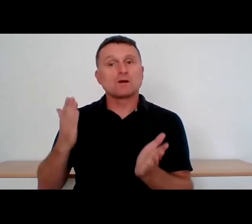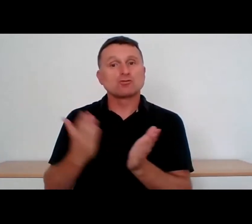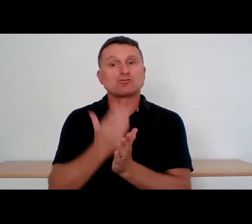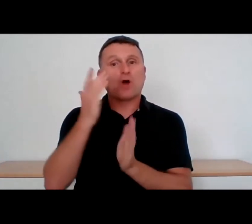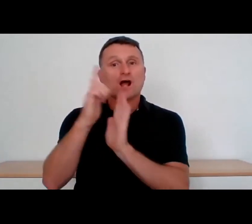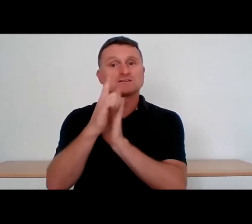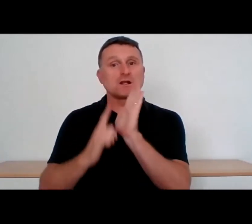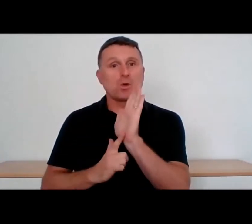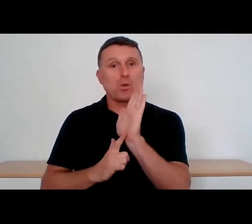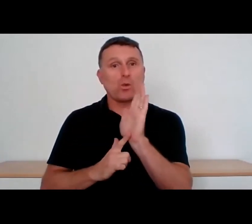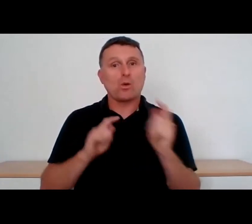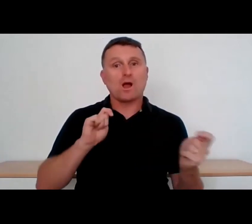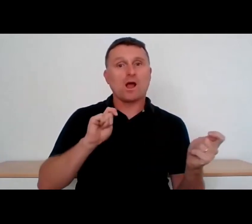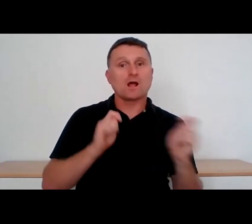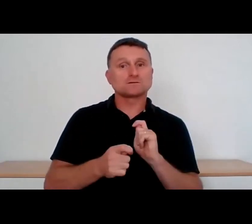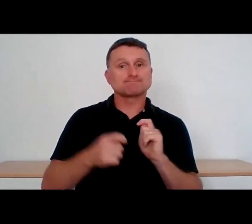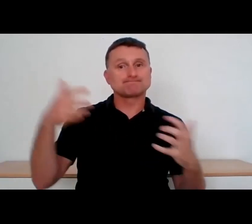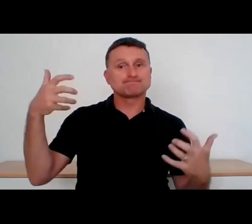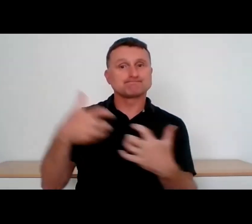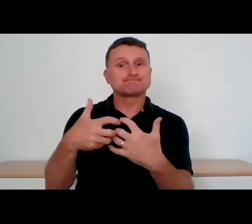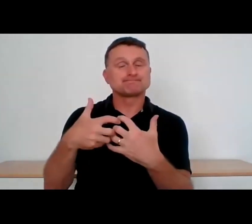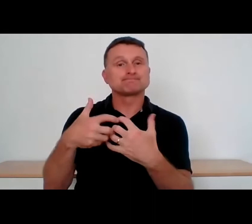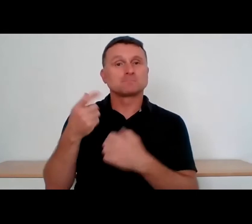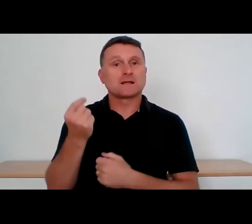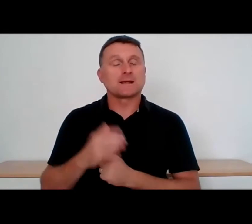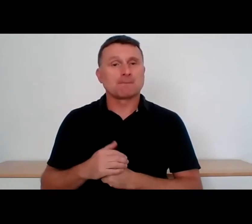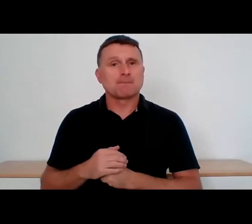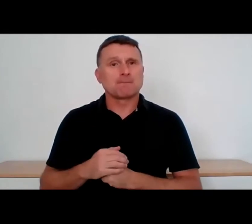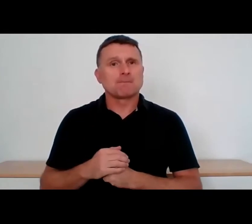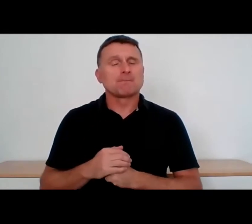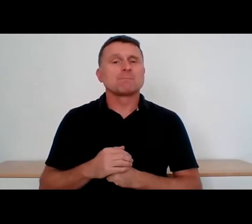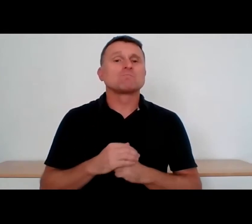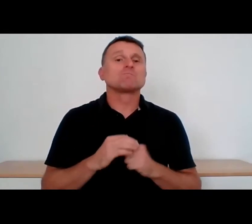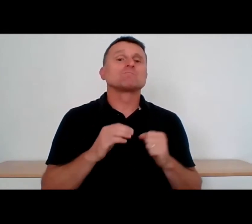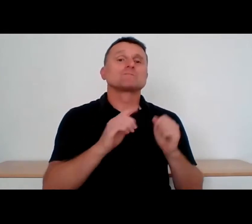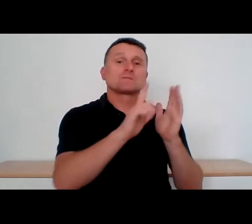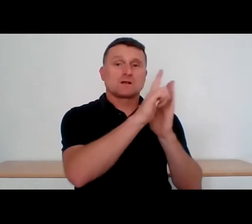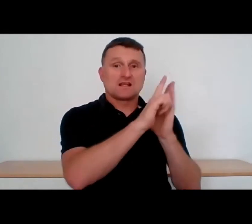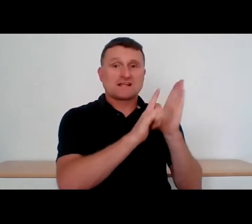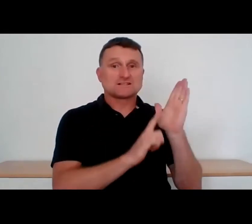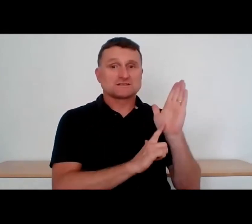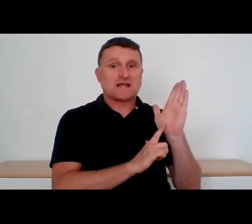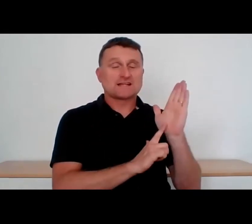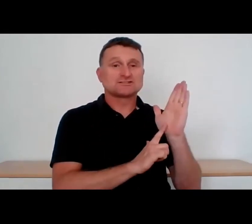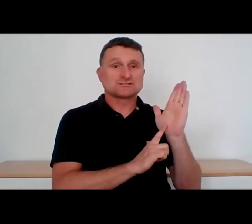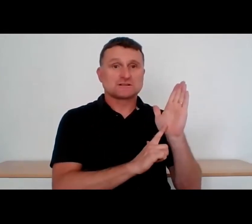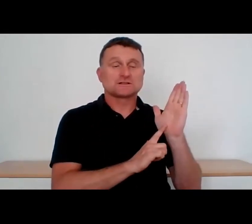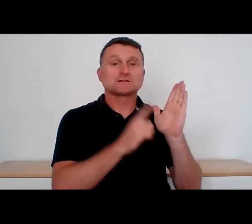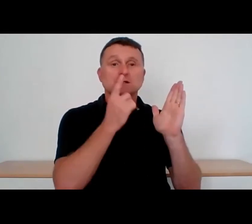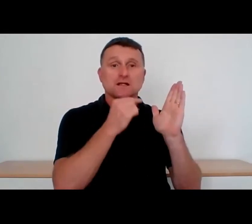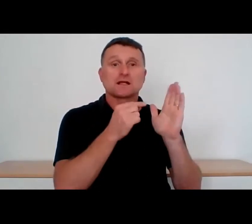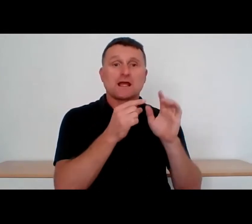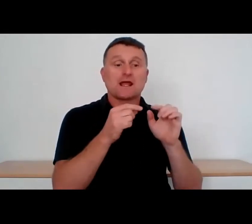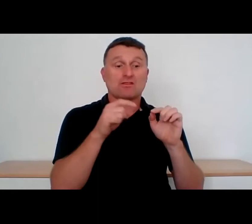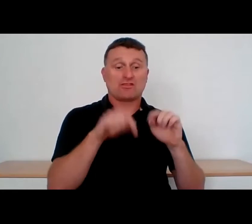as well as prepare for accessibility legislation expected to be introduced into the House in New Zealand